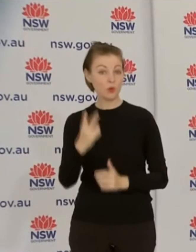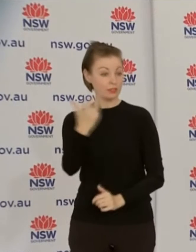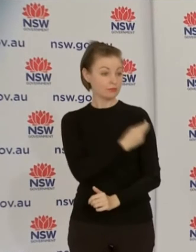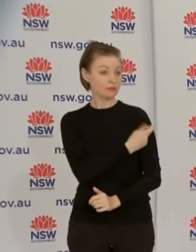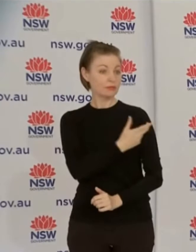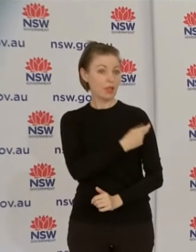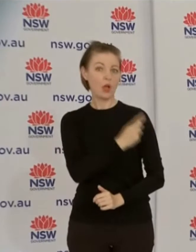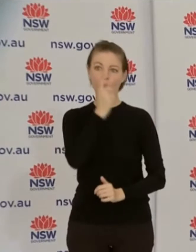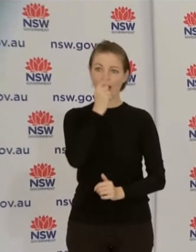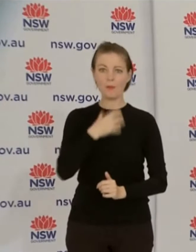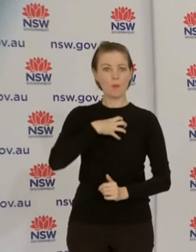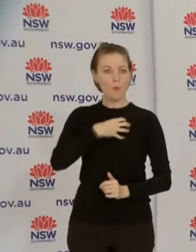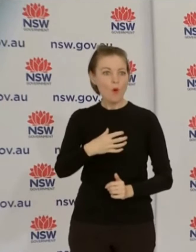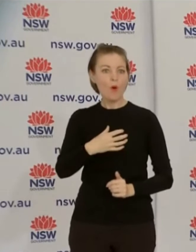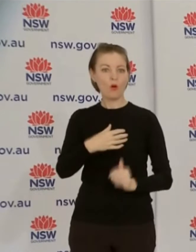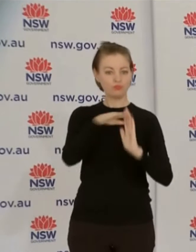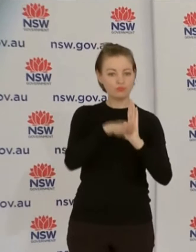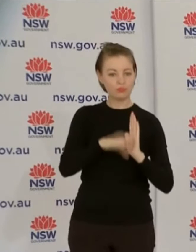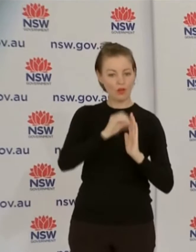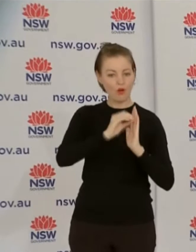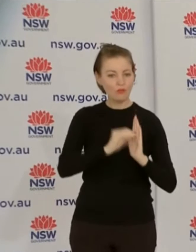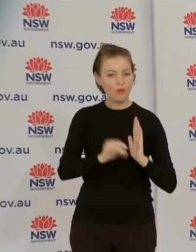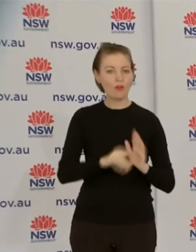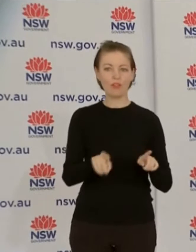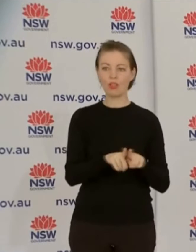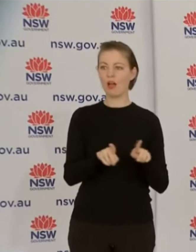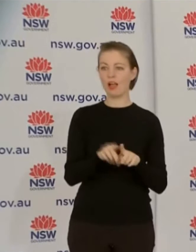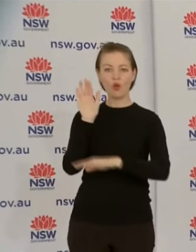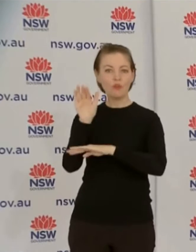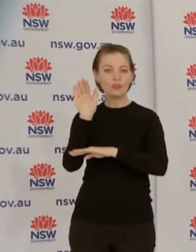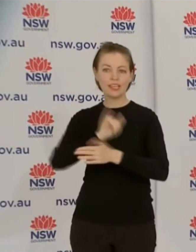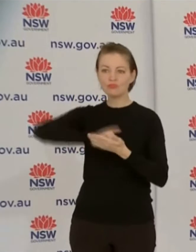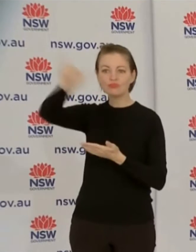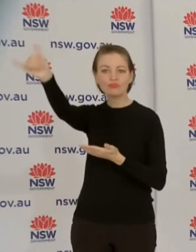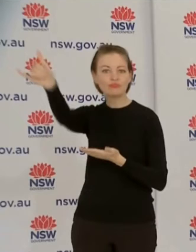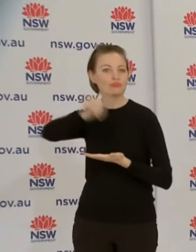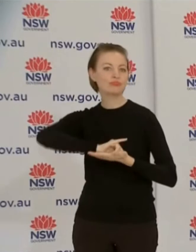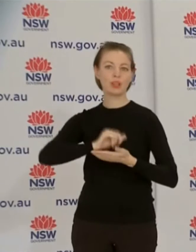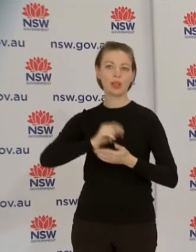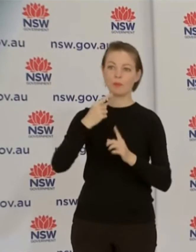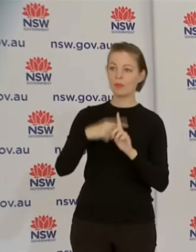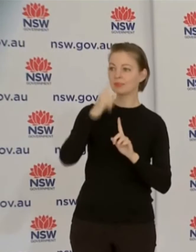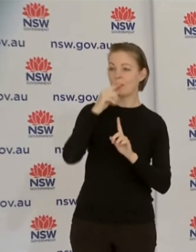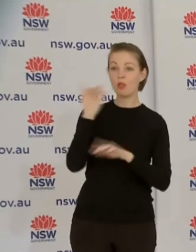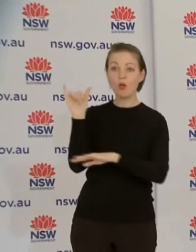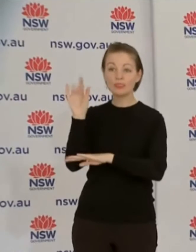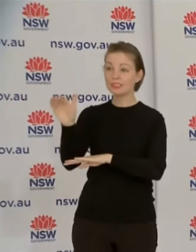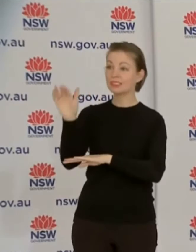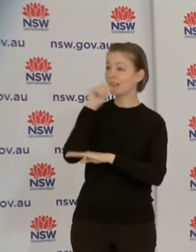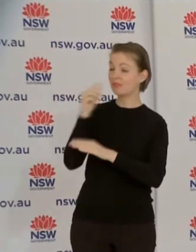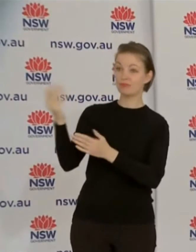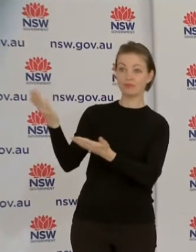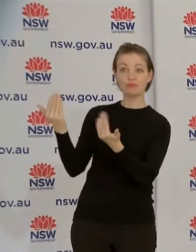to access international travel and also to welcoming home Australians through Sydney Airport. And that is something we want to do on behalf of the